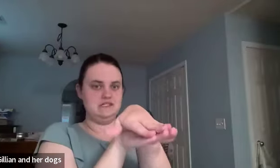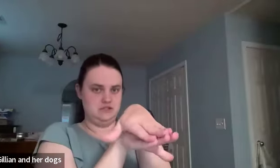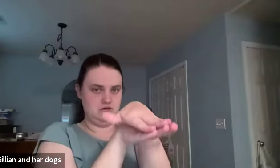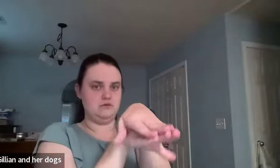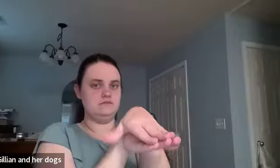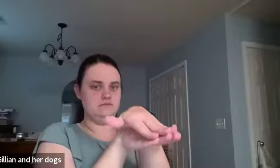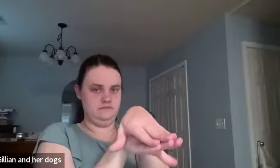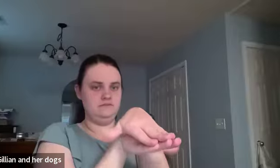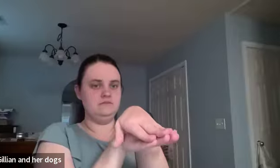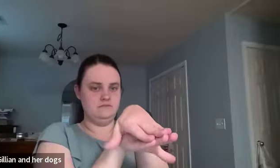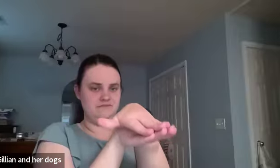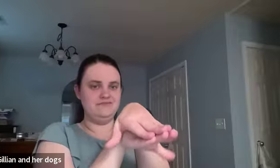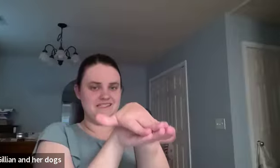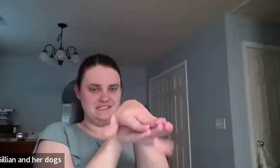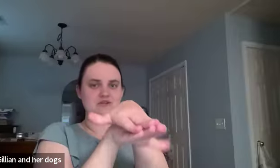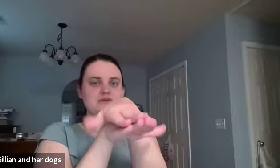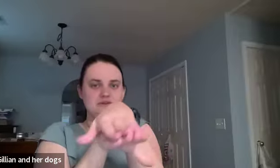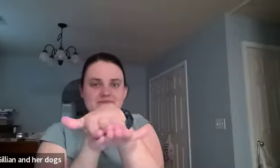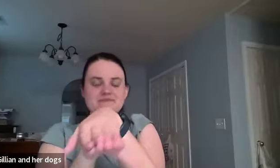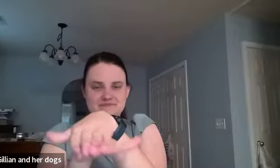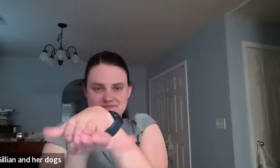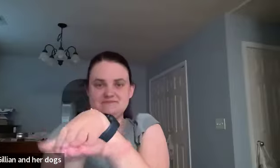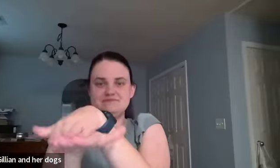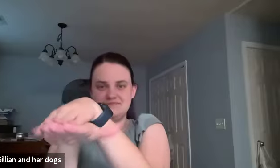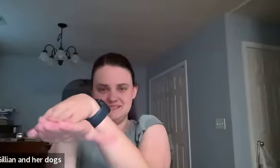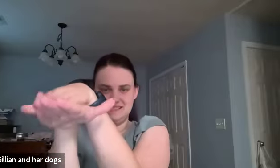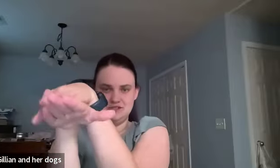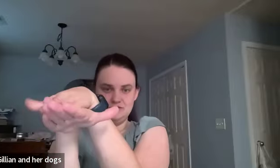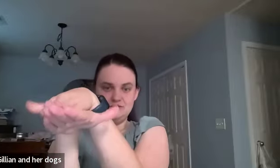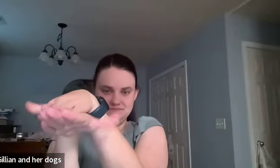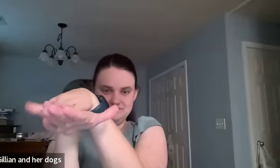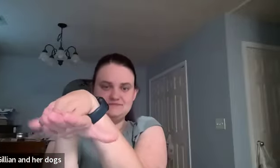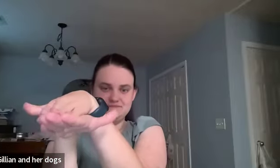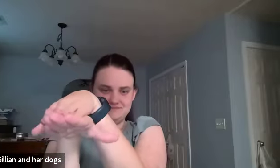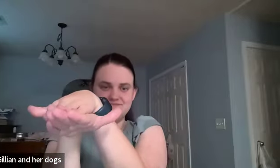sea turtle, sea turtle. Sea turtle.